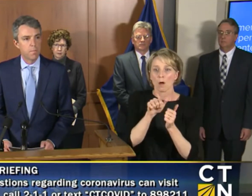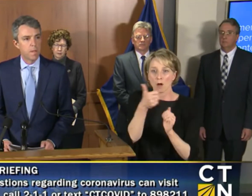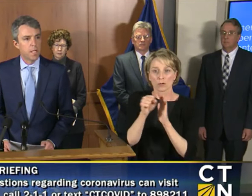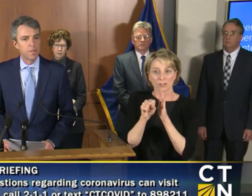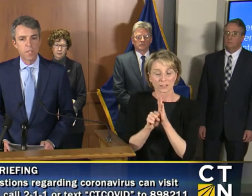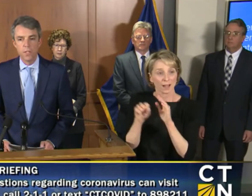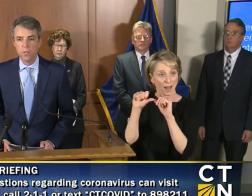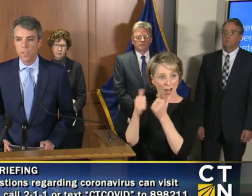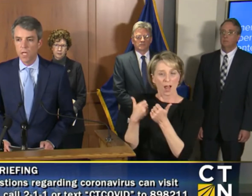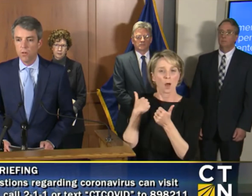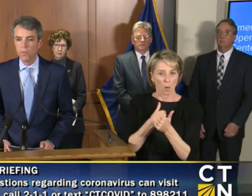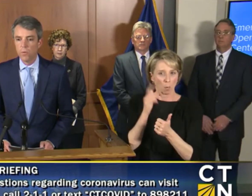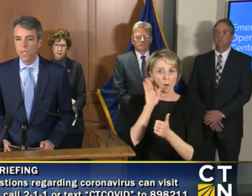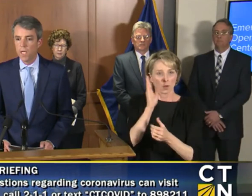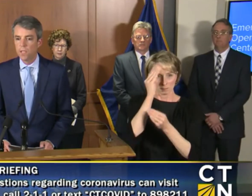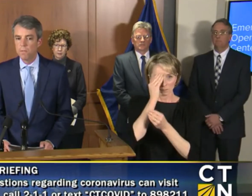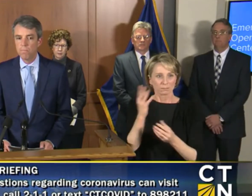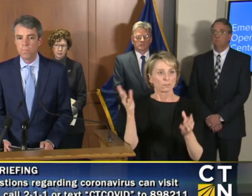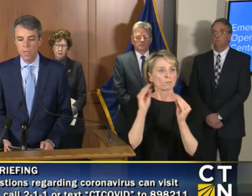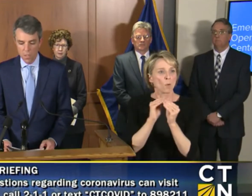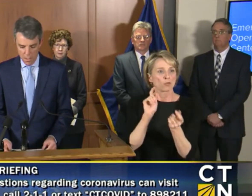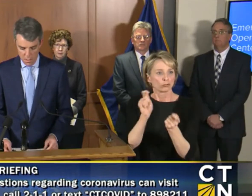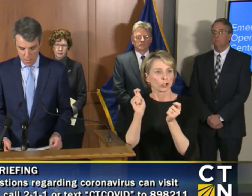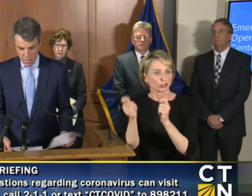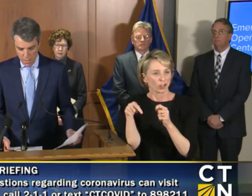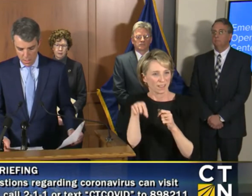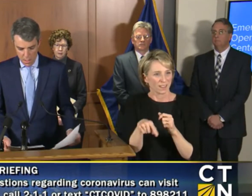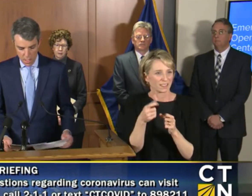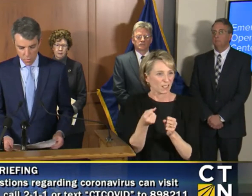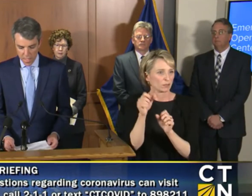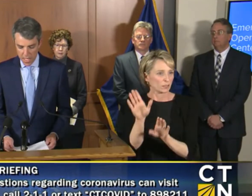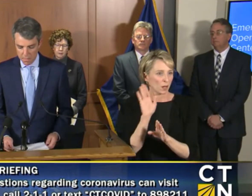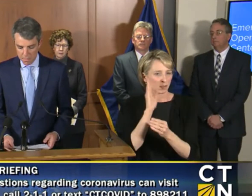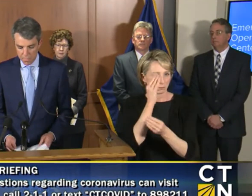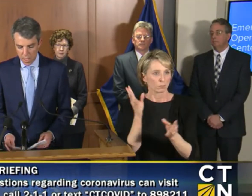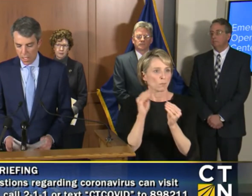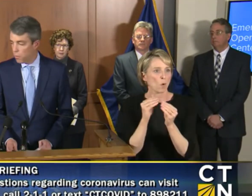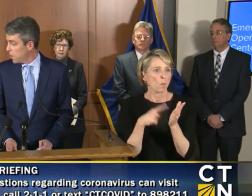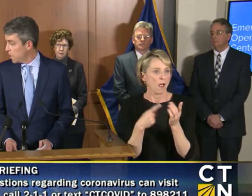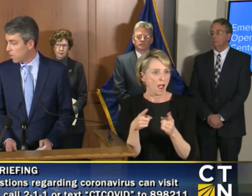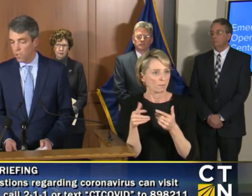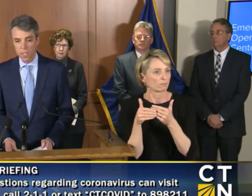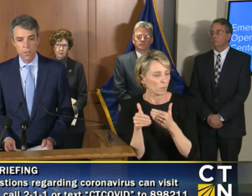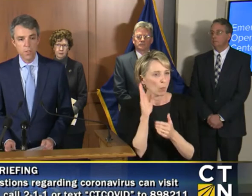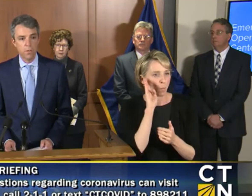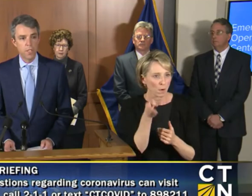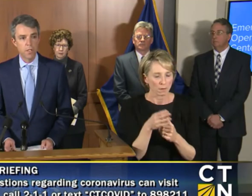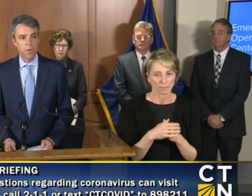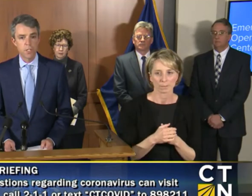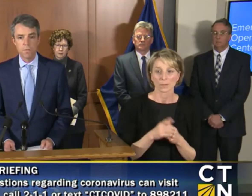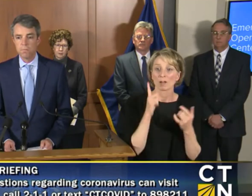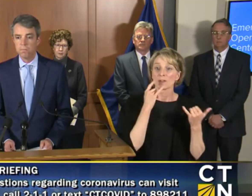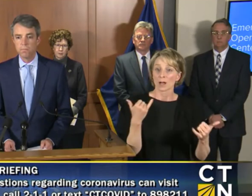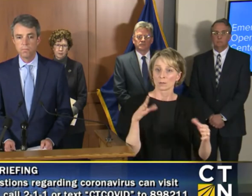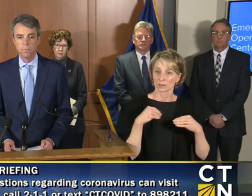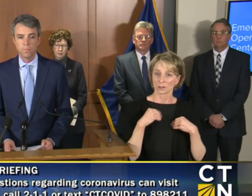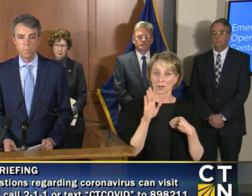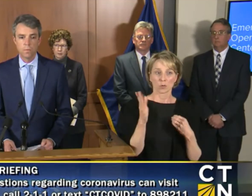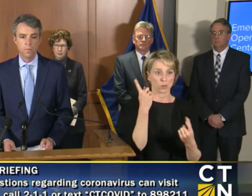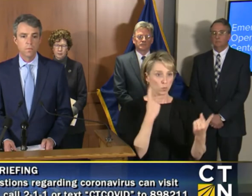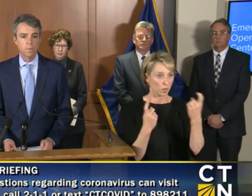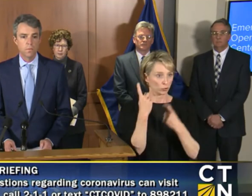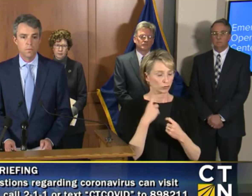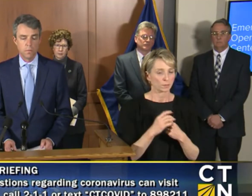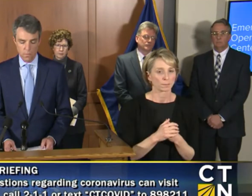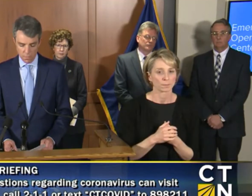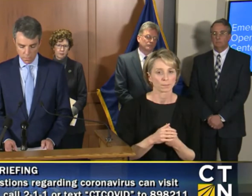be announcing those over the weekend. And with that, we are all here to take your questions. Josh, the president